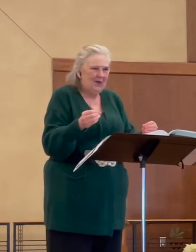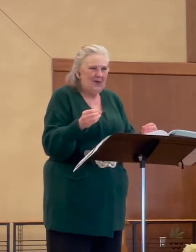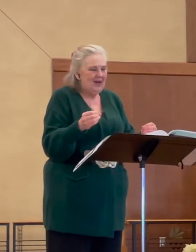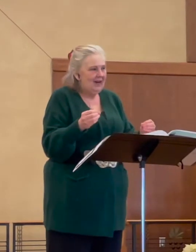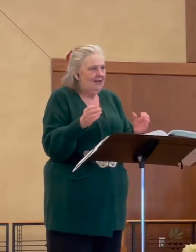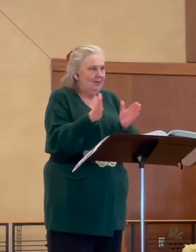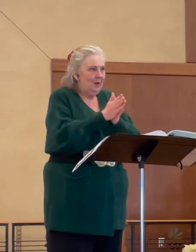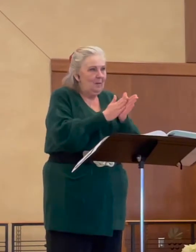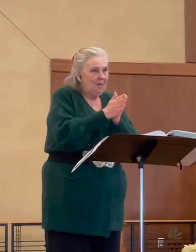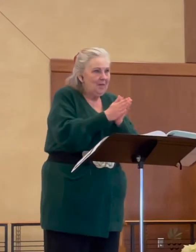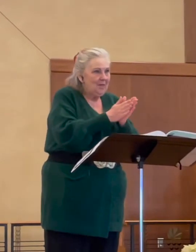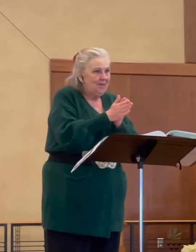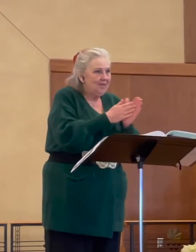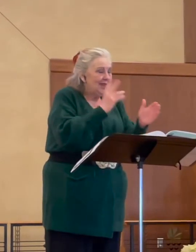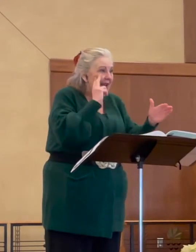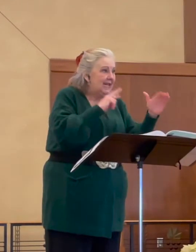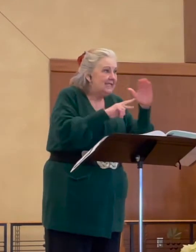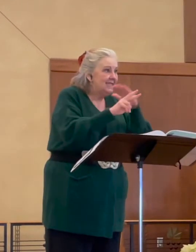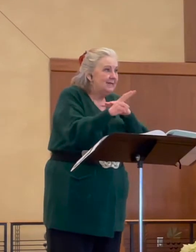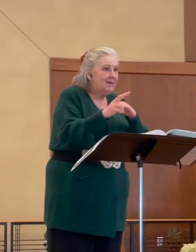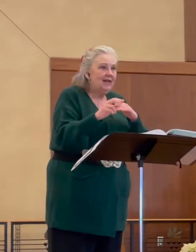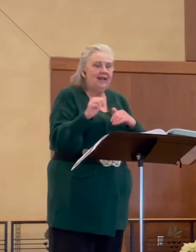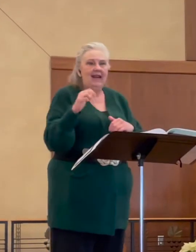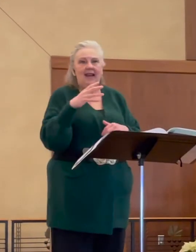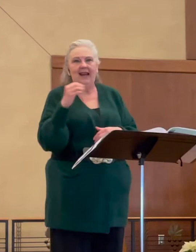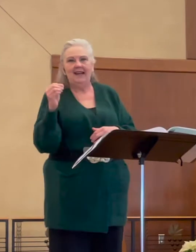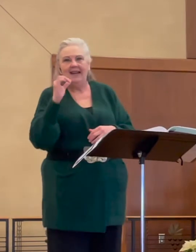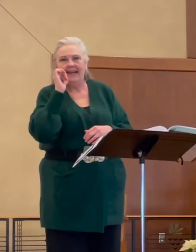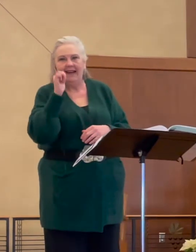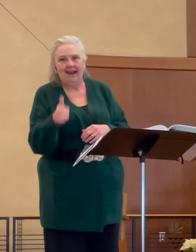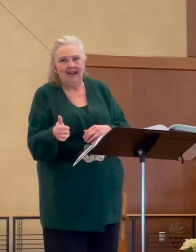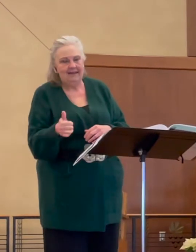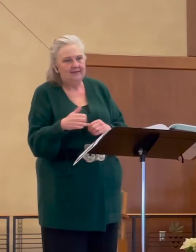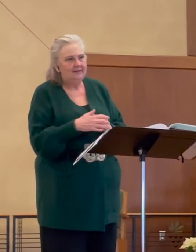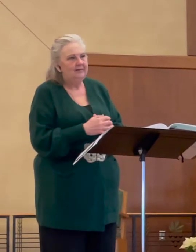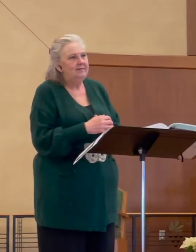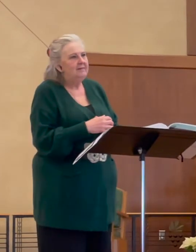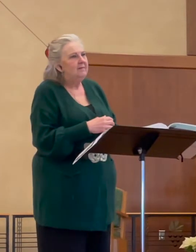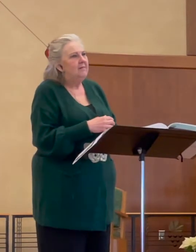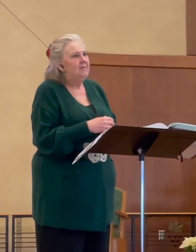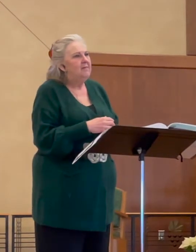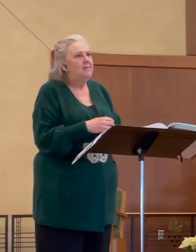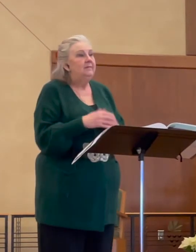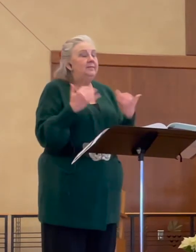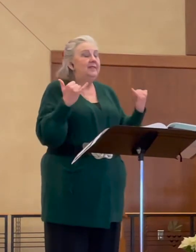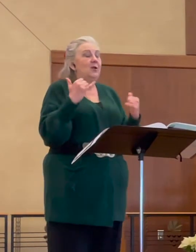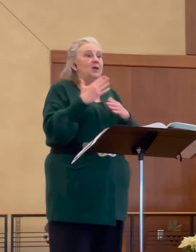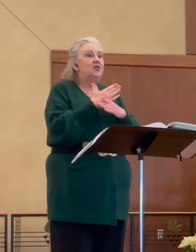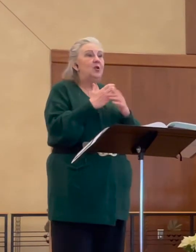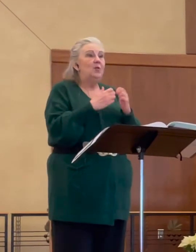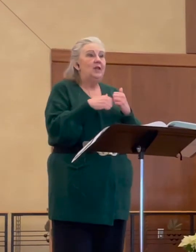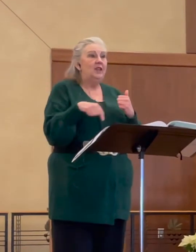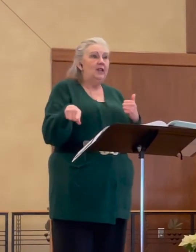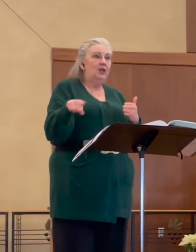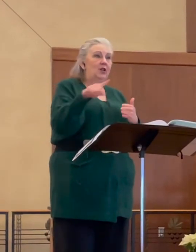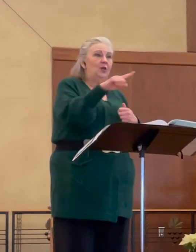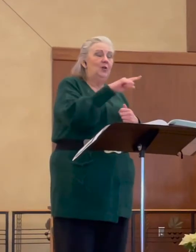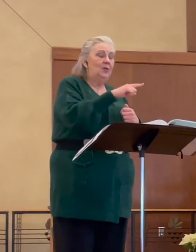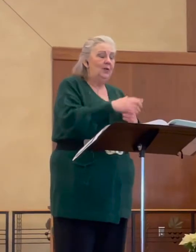anticipated and things unanticipated under the wrapping paper. And now I share this joy with you.